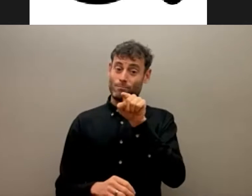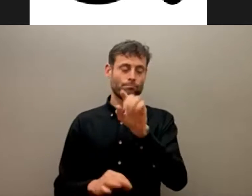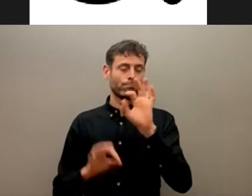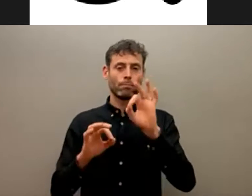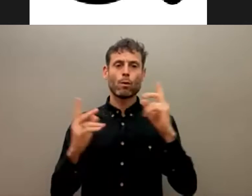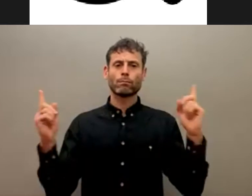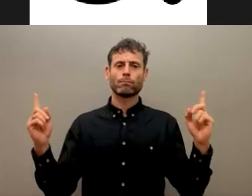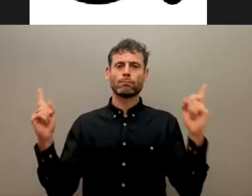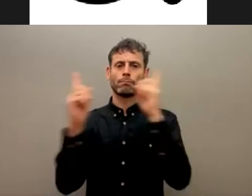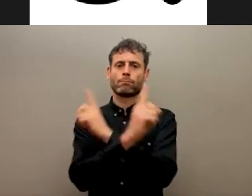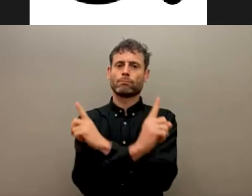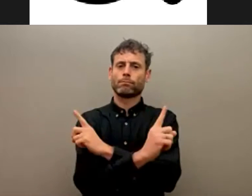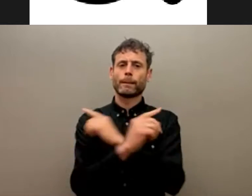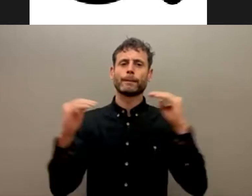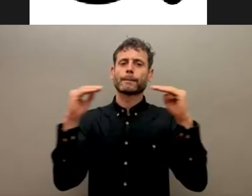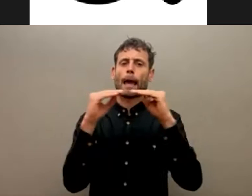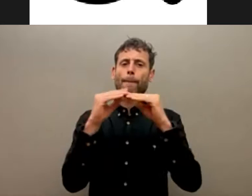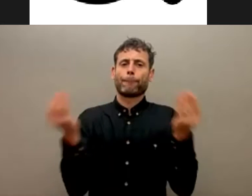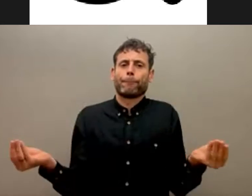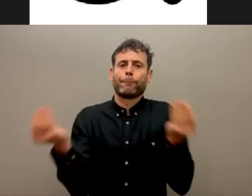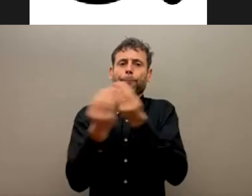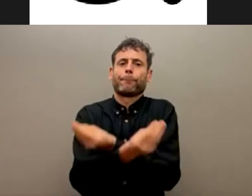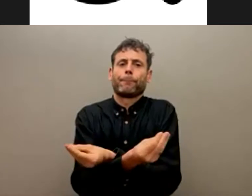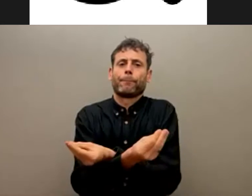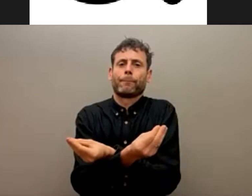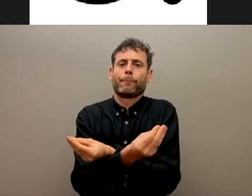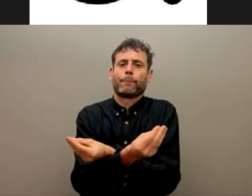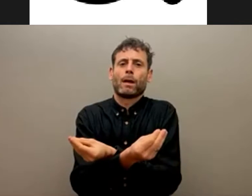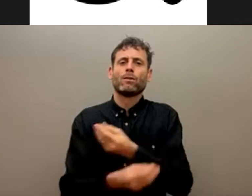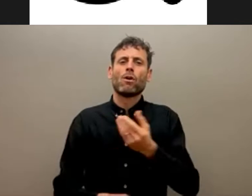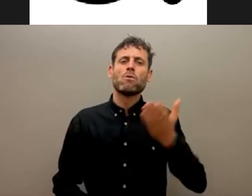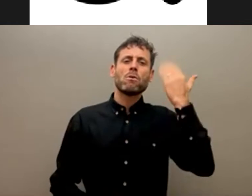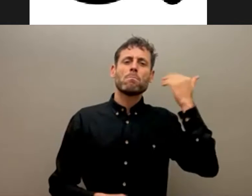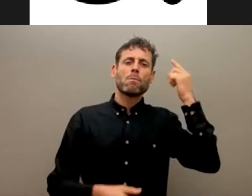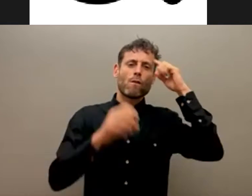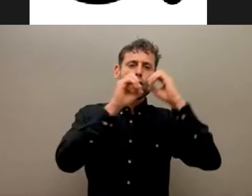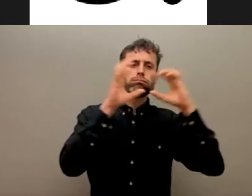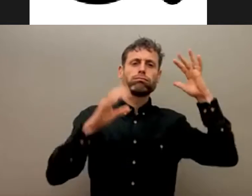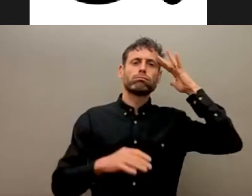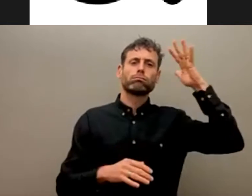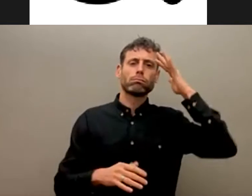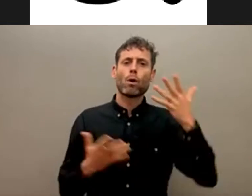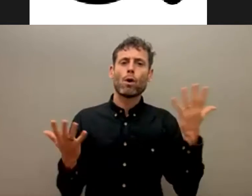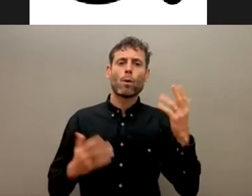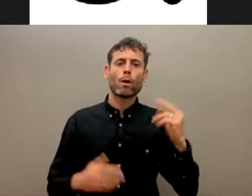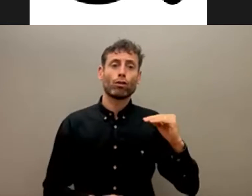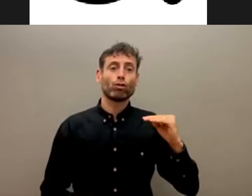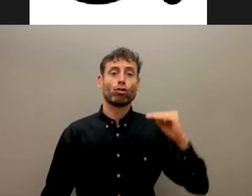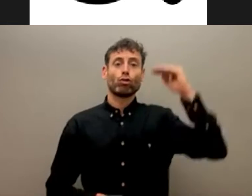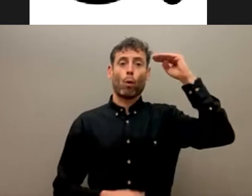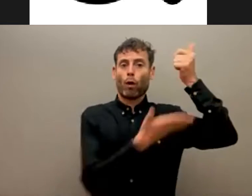breaking down the old paradigms of North to South only and that one